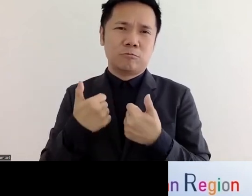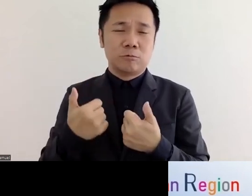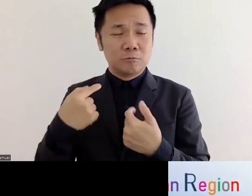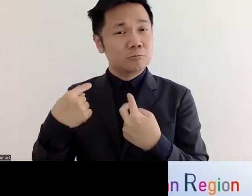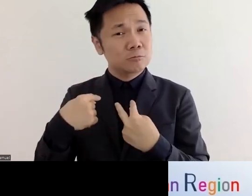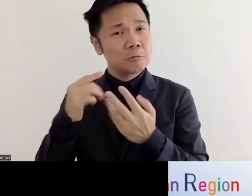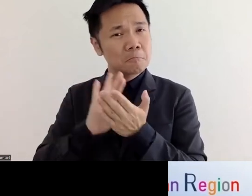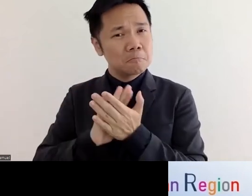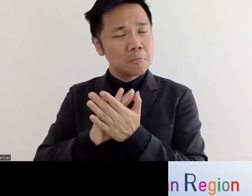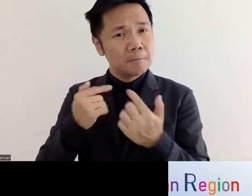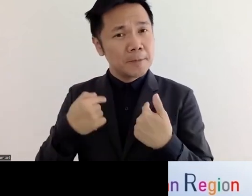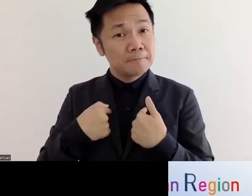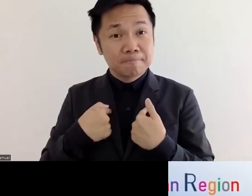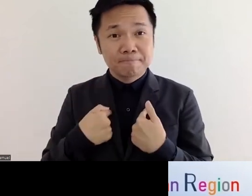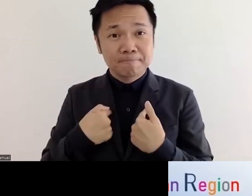Every